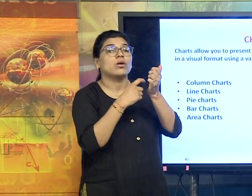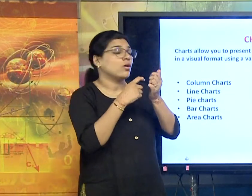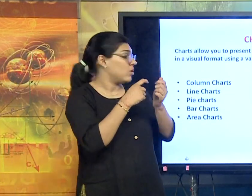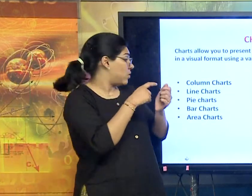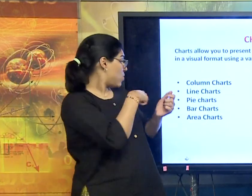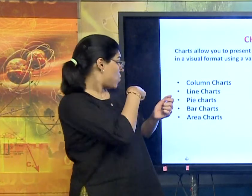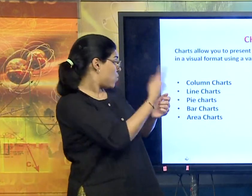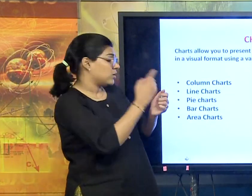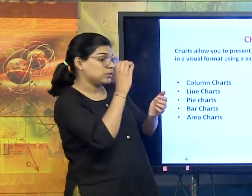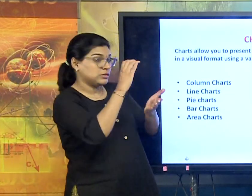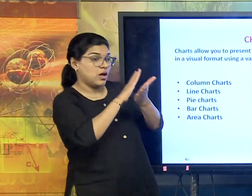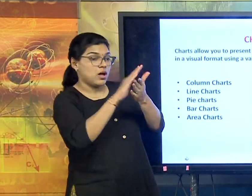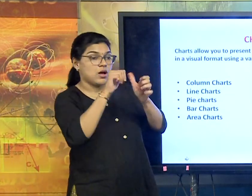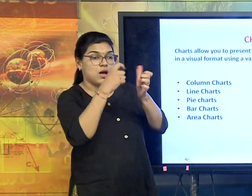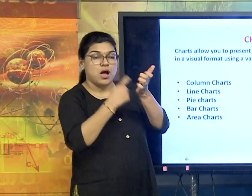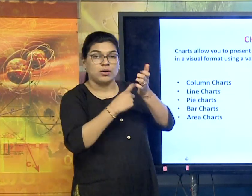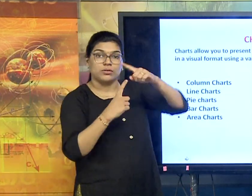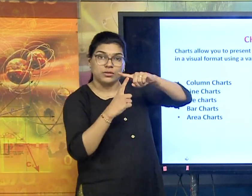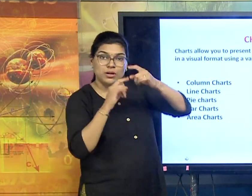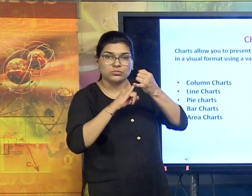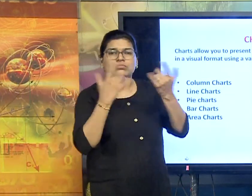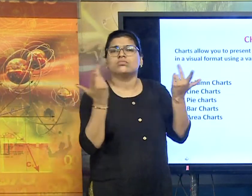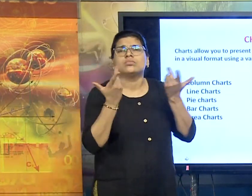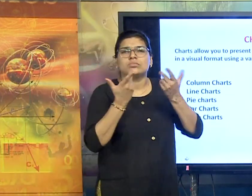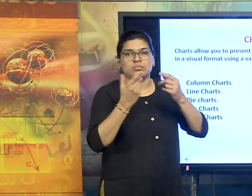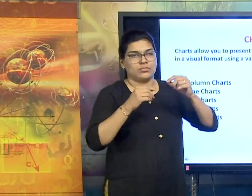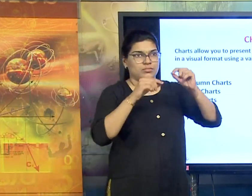is the bar chart.